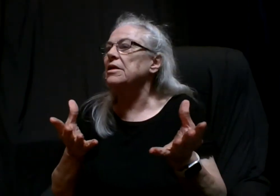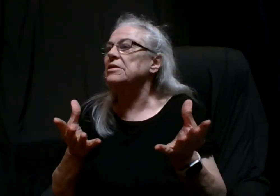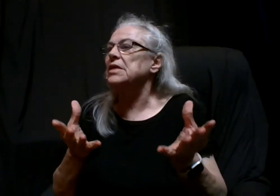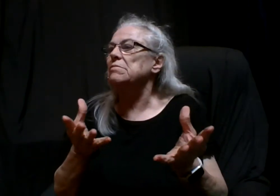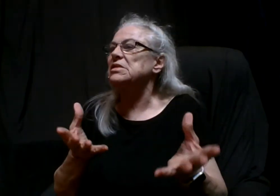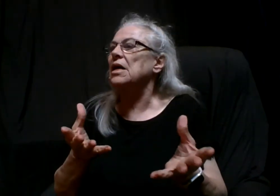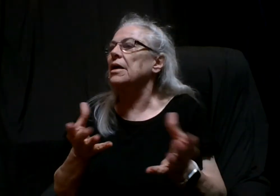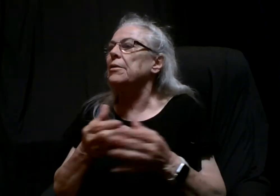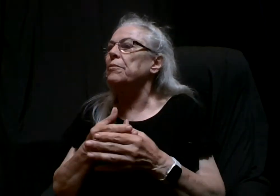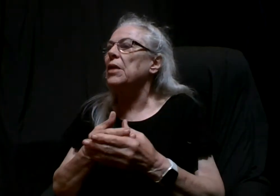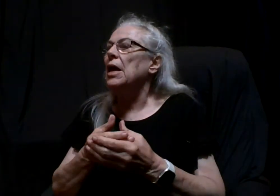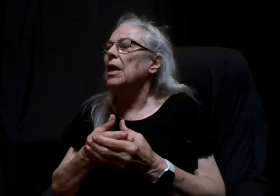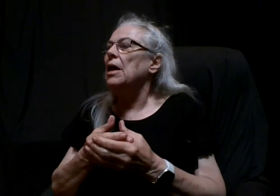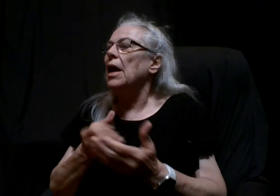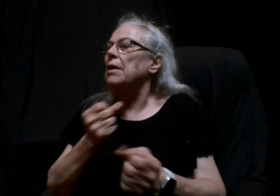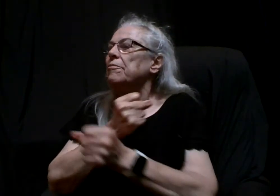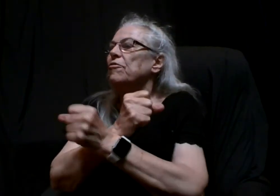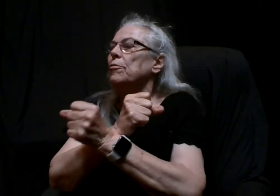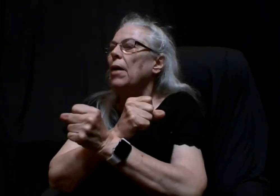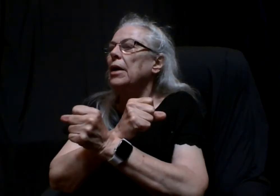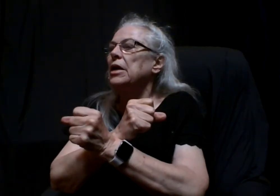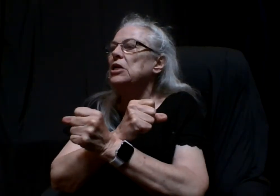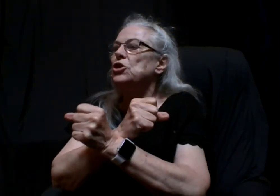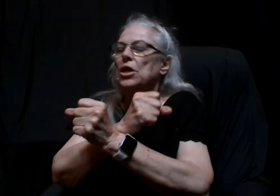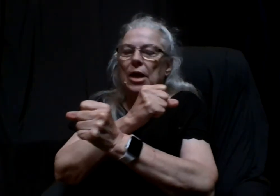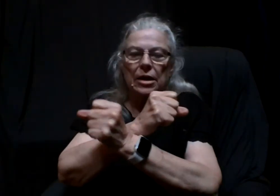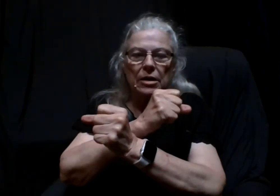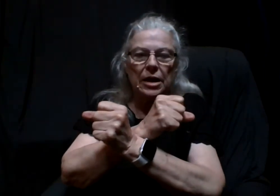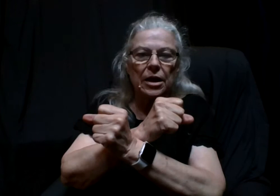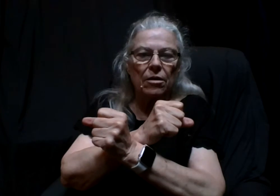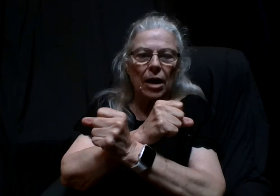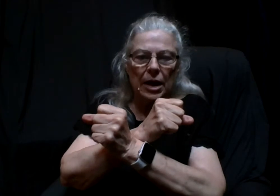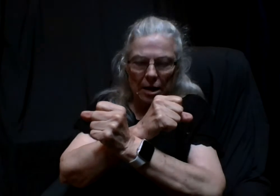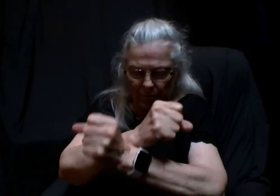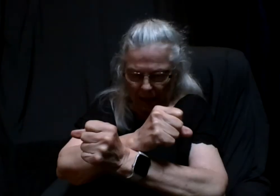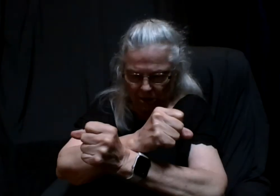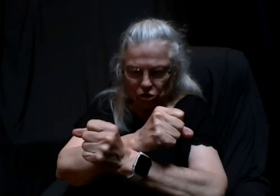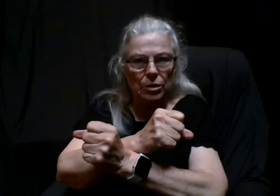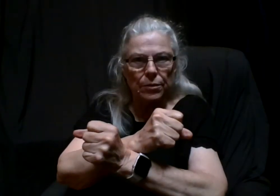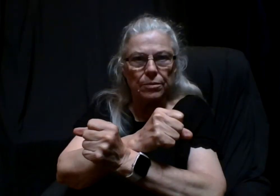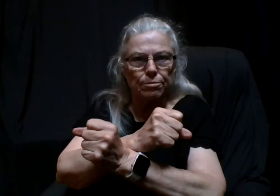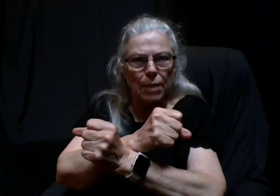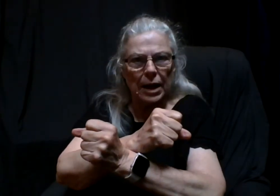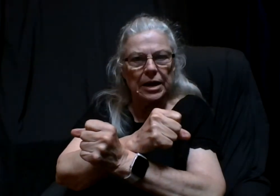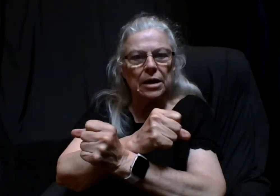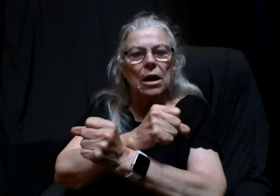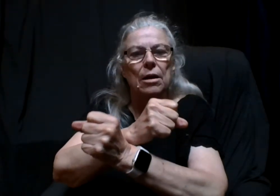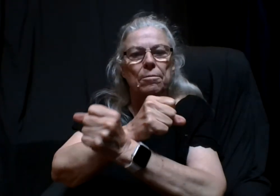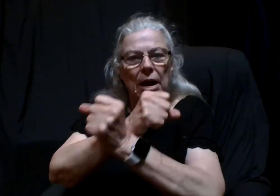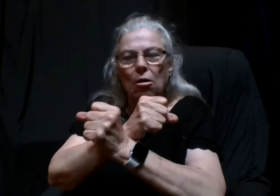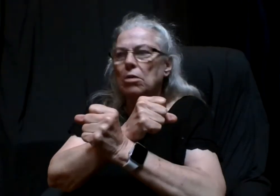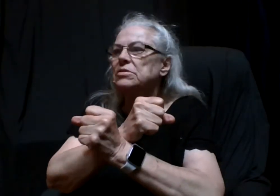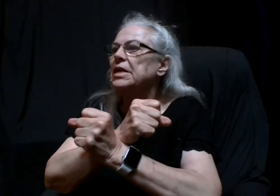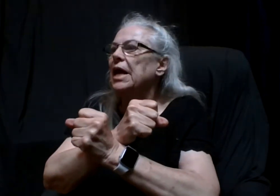same sign. And from bondage, and here I am actually binding my arms